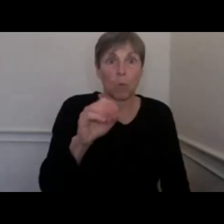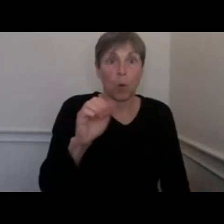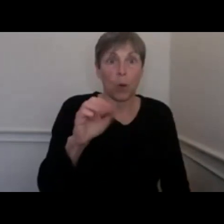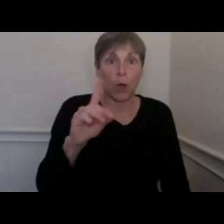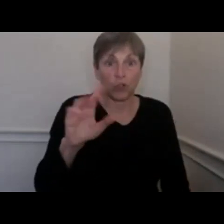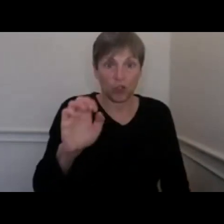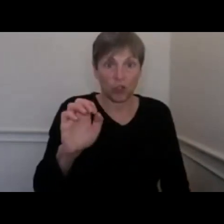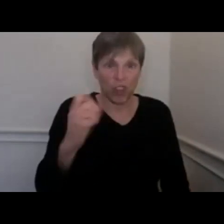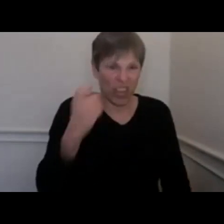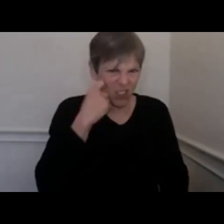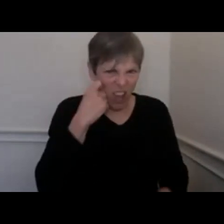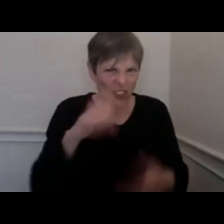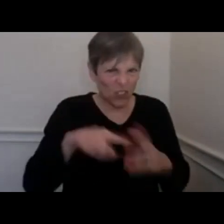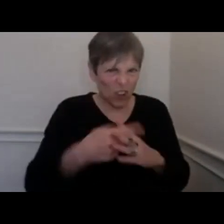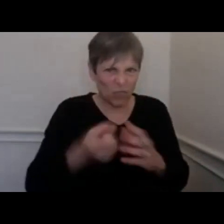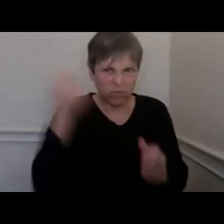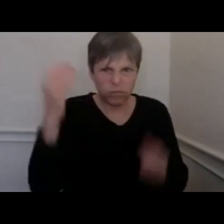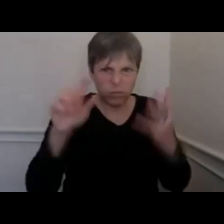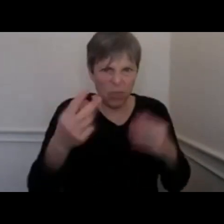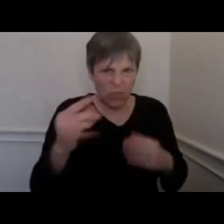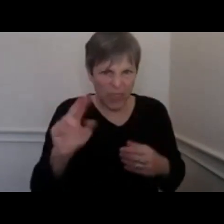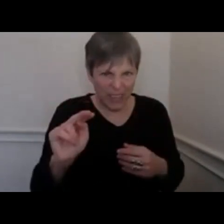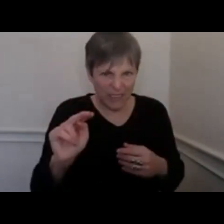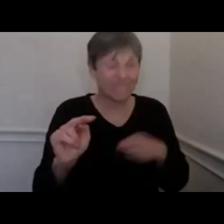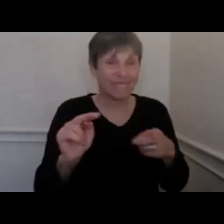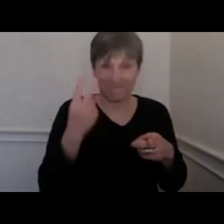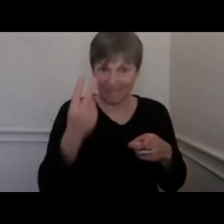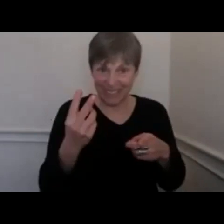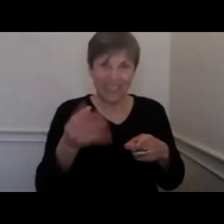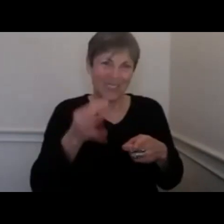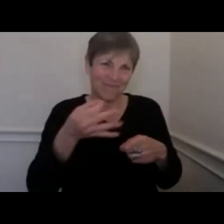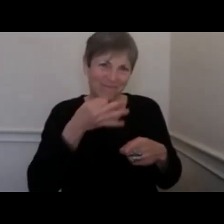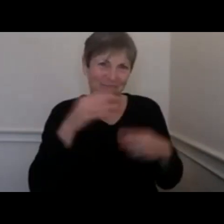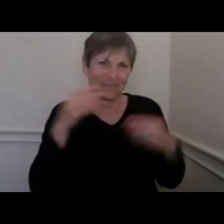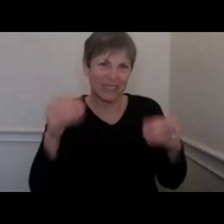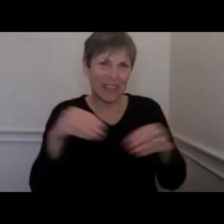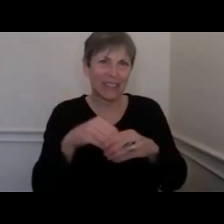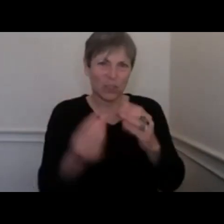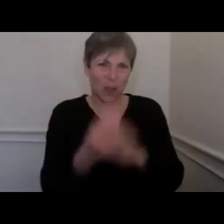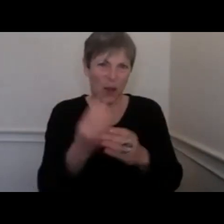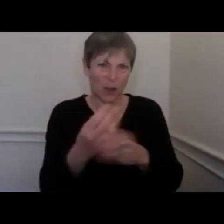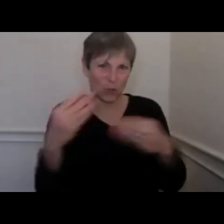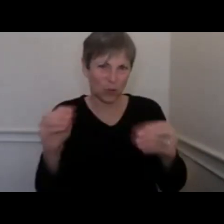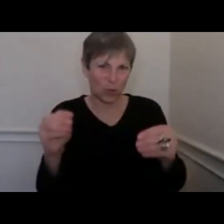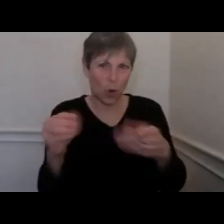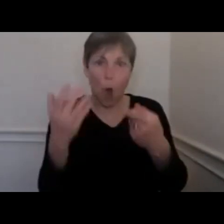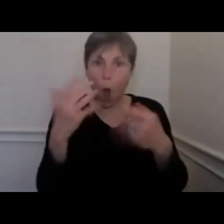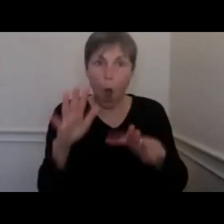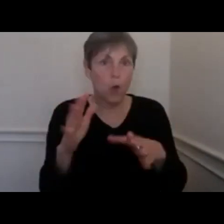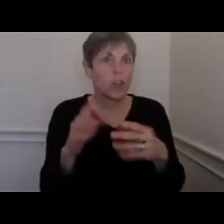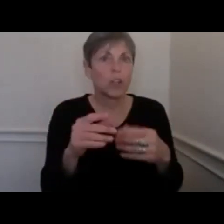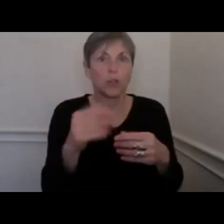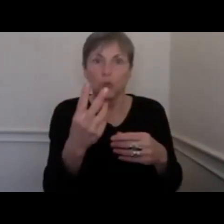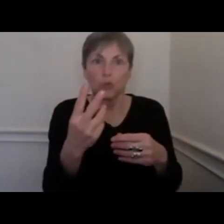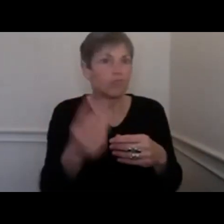pack for our garden store that we'll be sharing with folks. You can see these were already thinned down to one, and